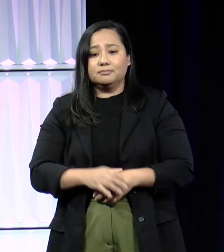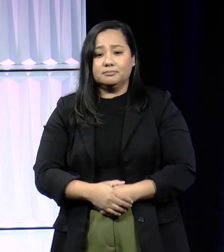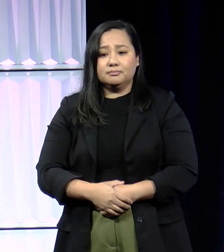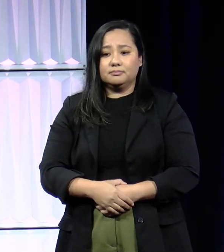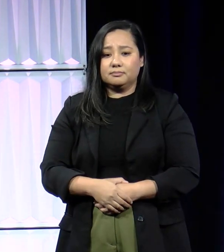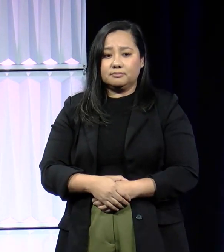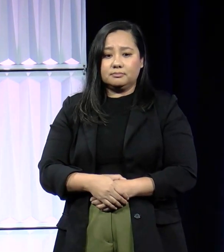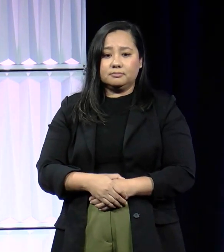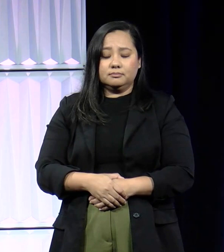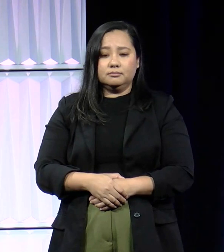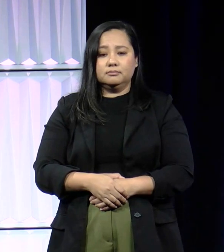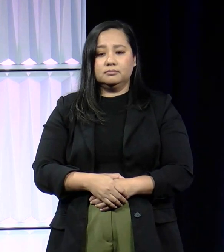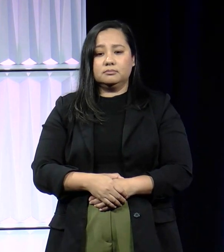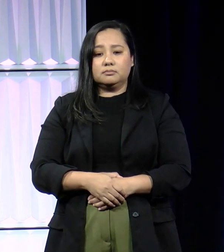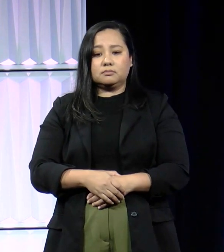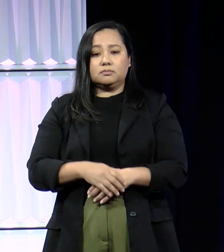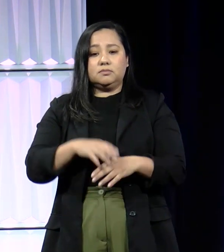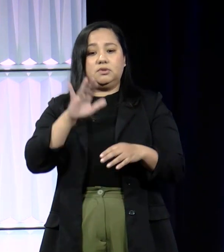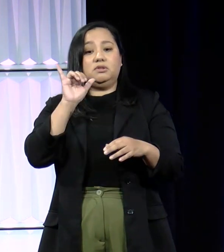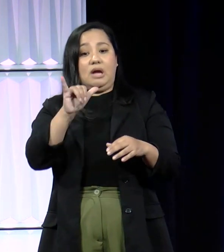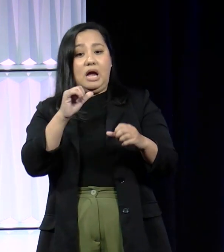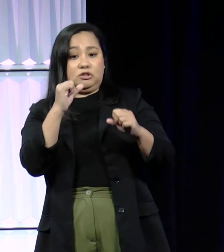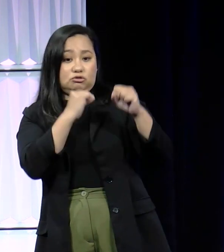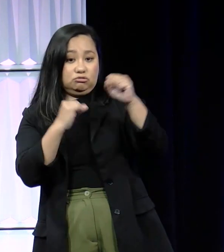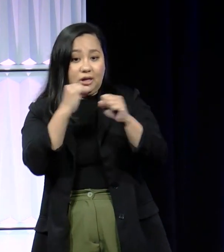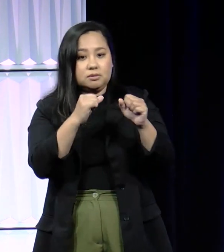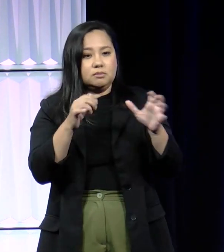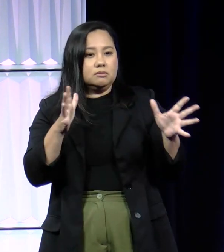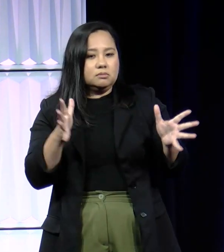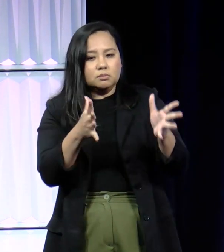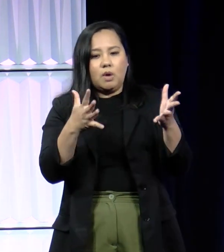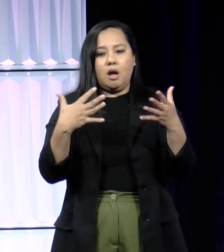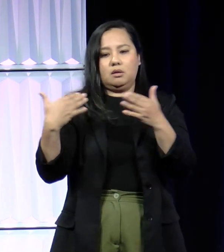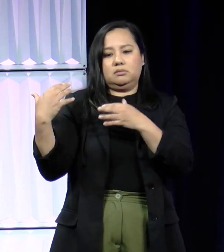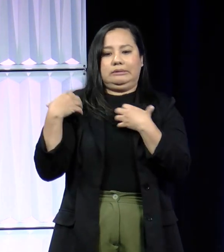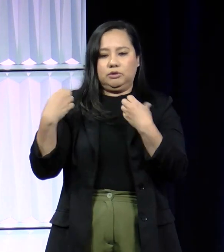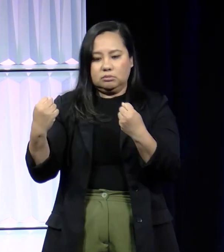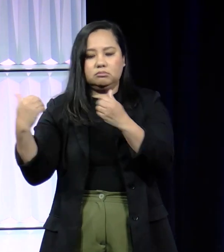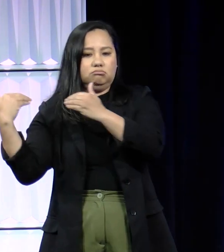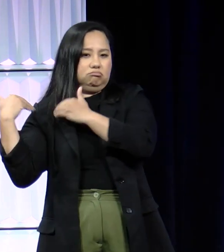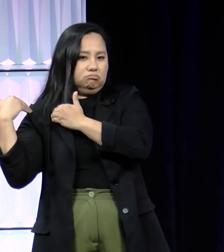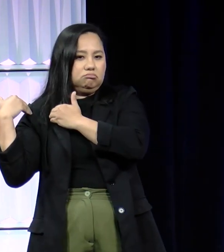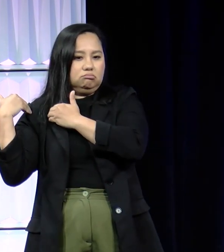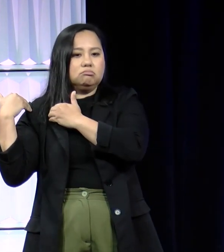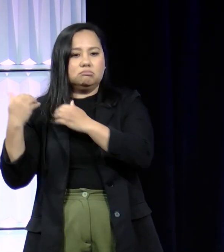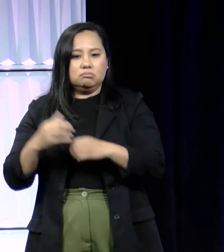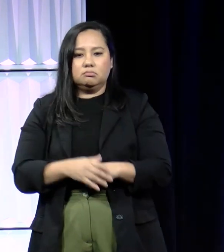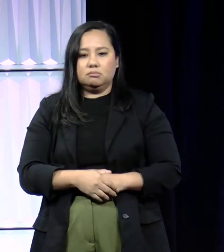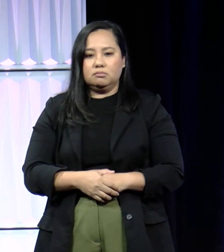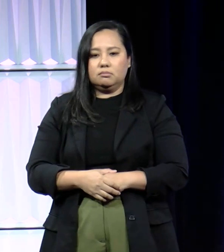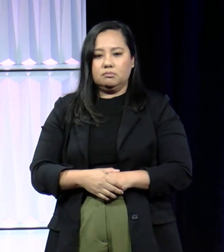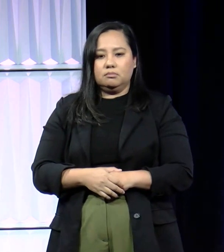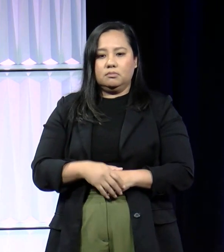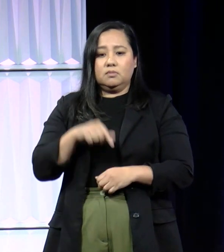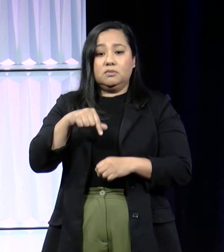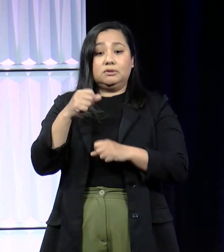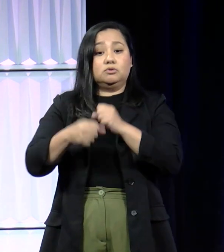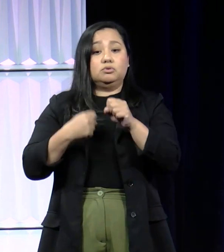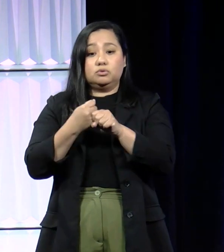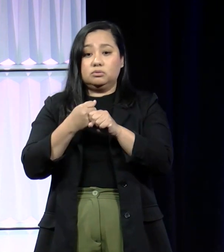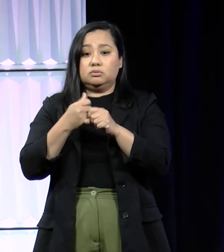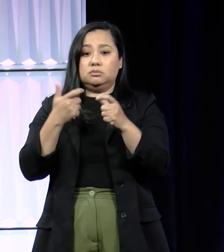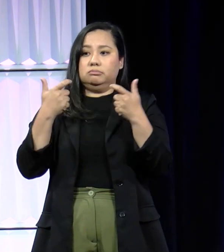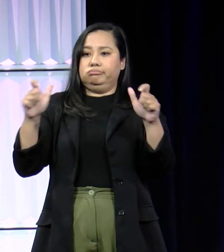Strategies that promote healing and accountability. This year, we have the largest prevention track in